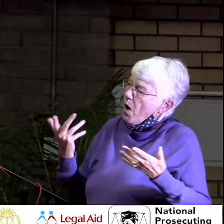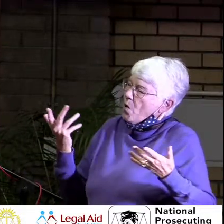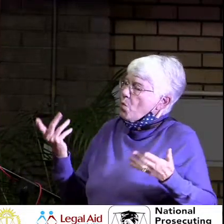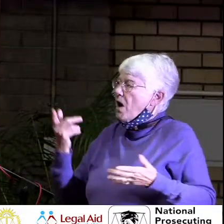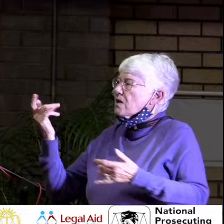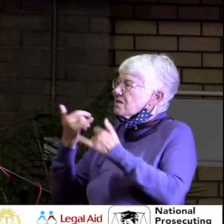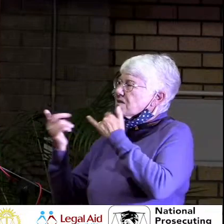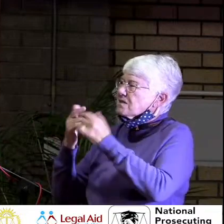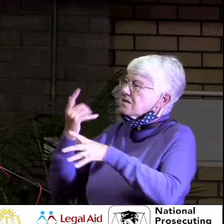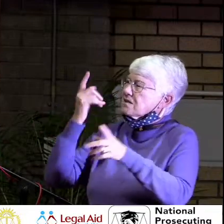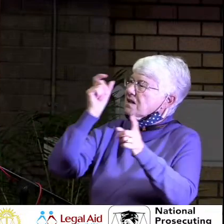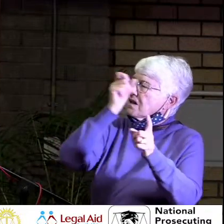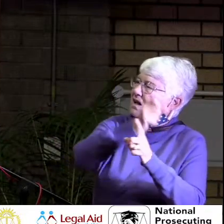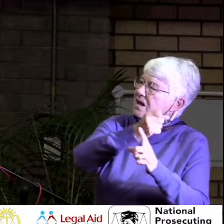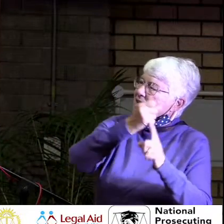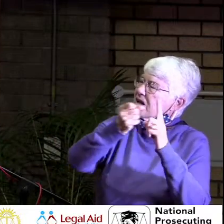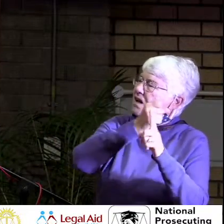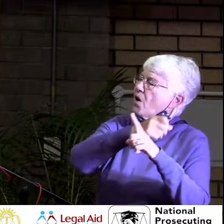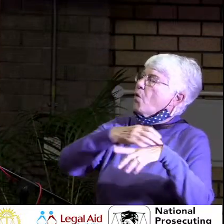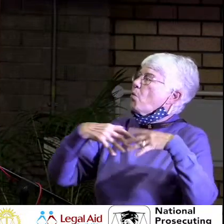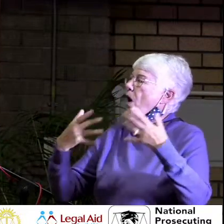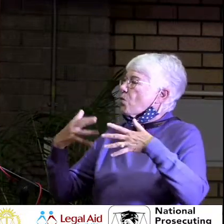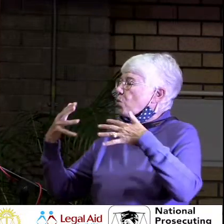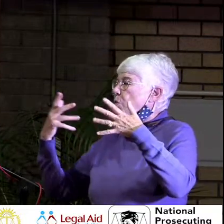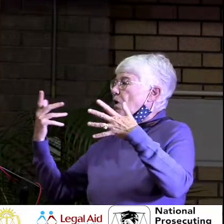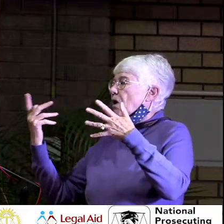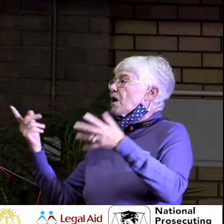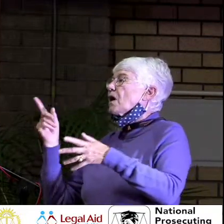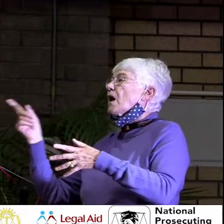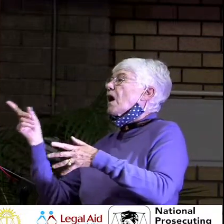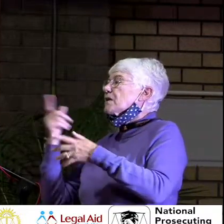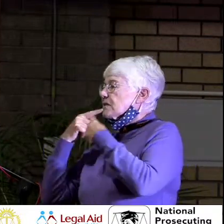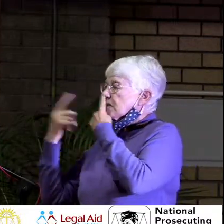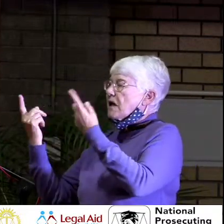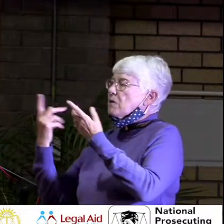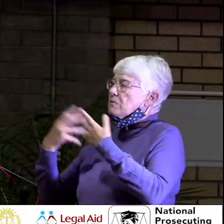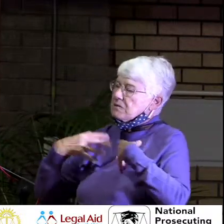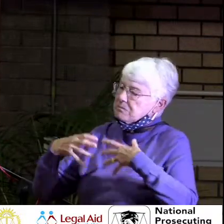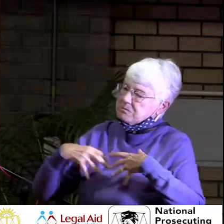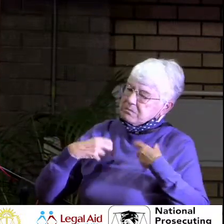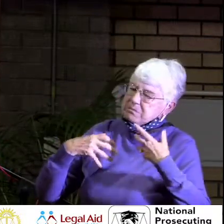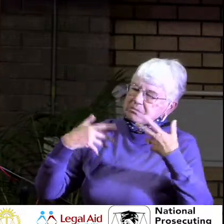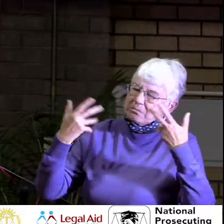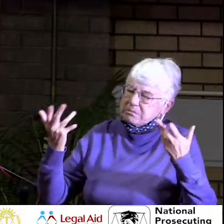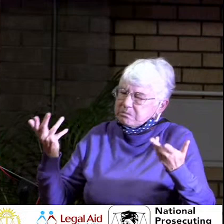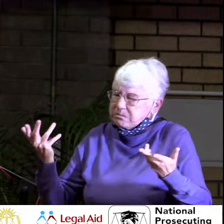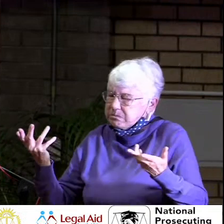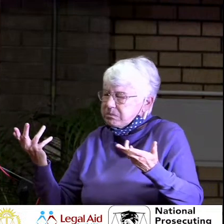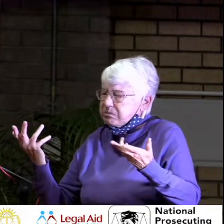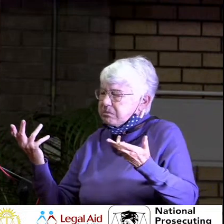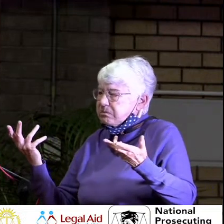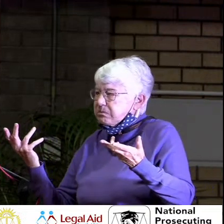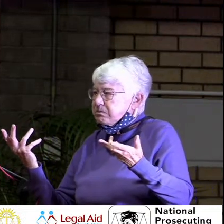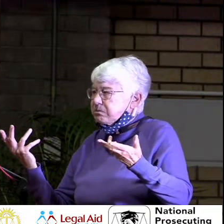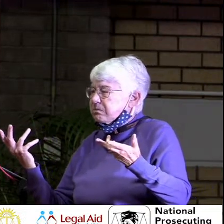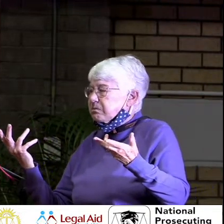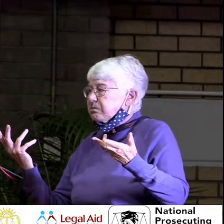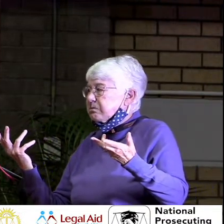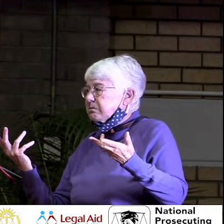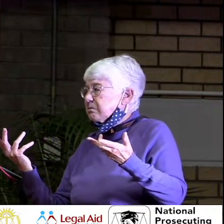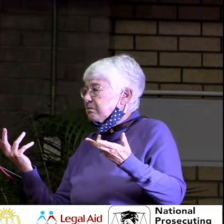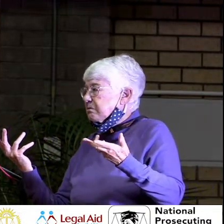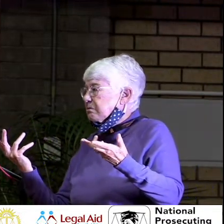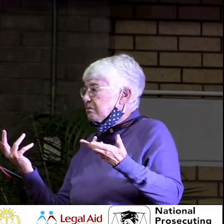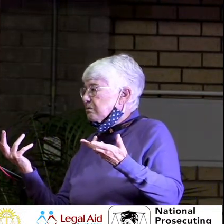partners. It may be a female partner or a male partner, or even a partner under